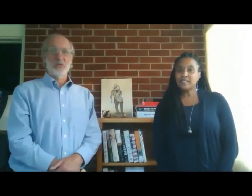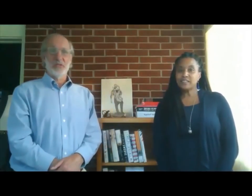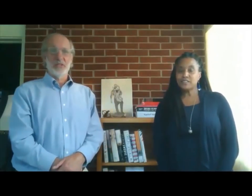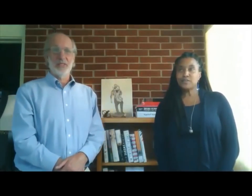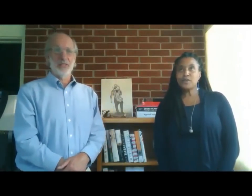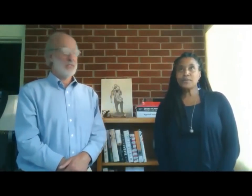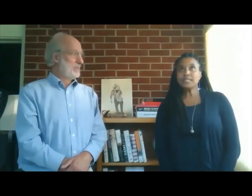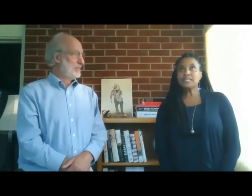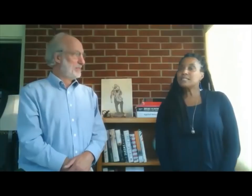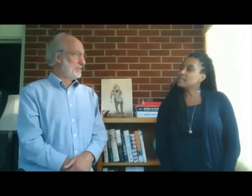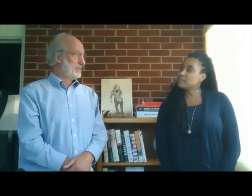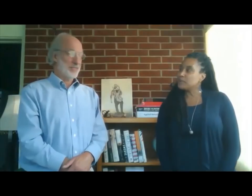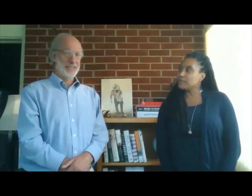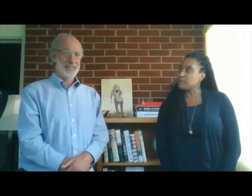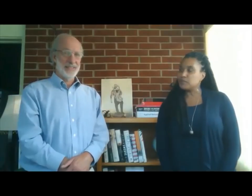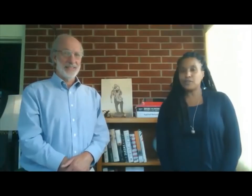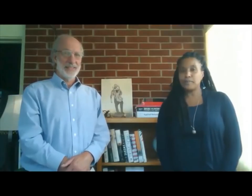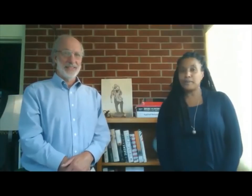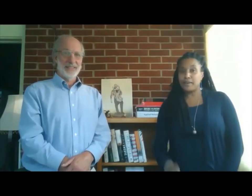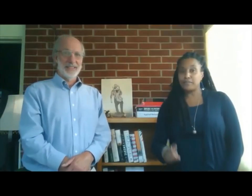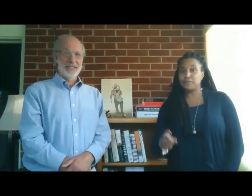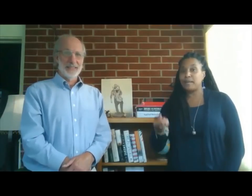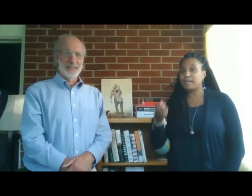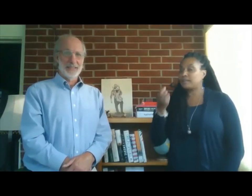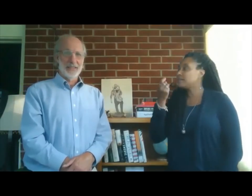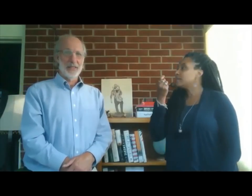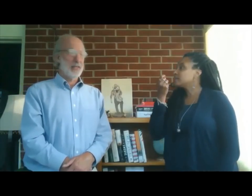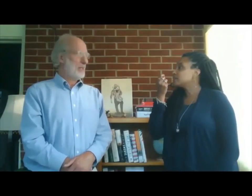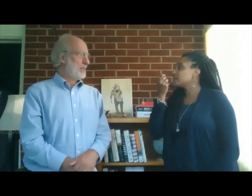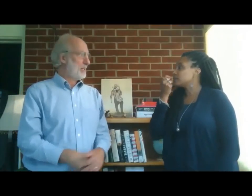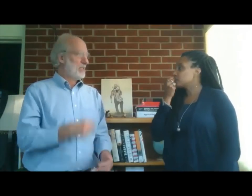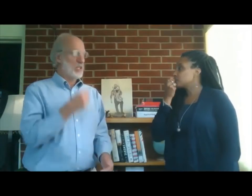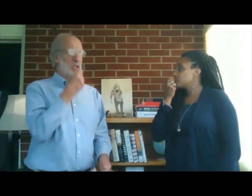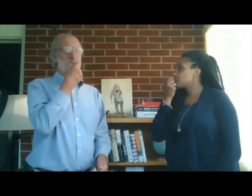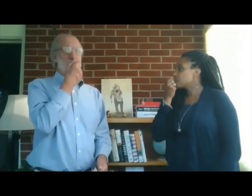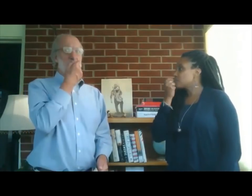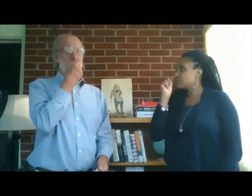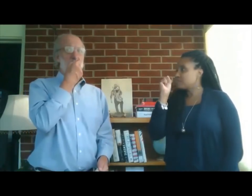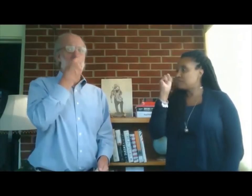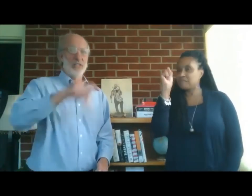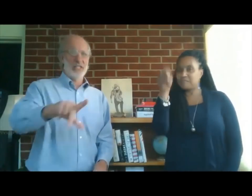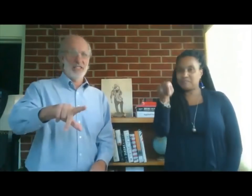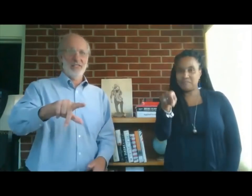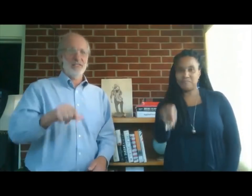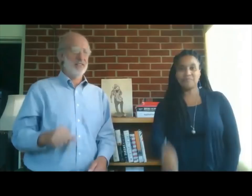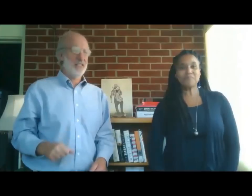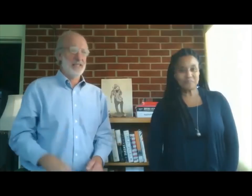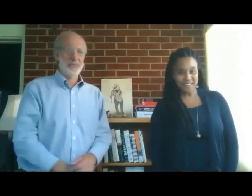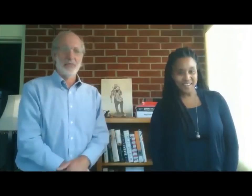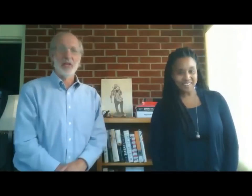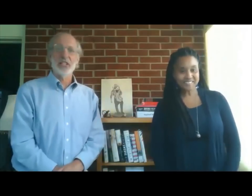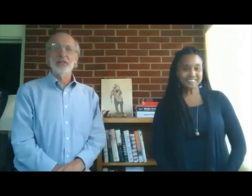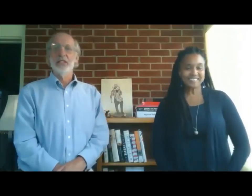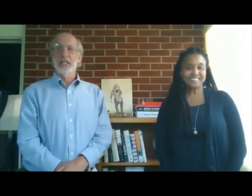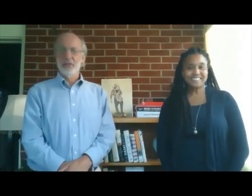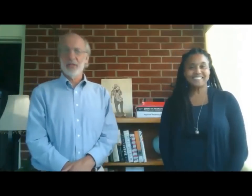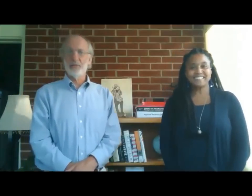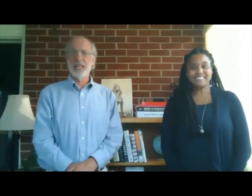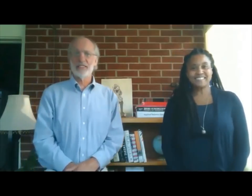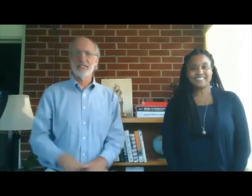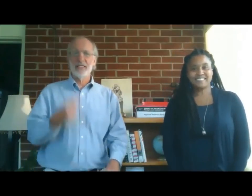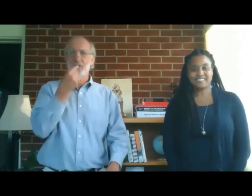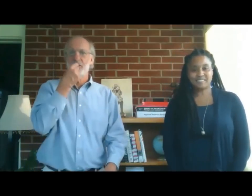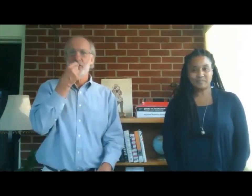It's like you're throwing the stem away from the strawberry after you bite it. Ah, strawberry. Oh, yeah. Yeah. Okay.